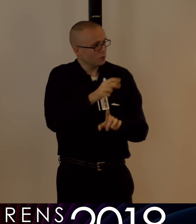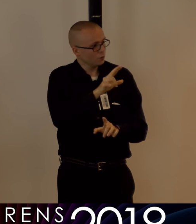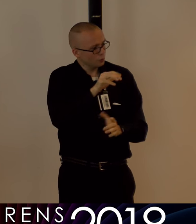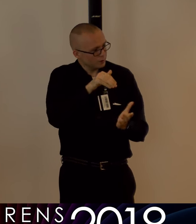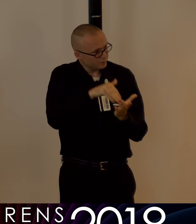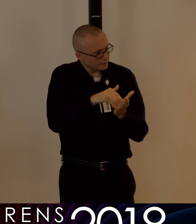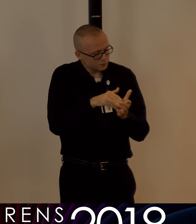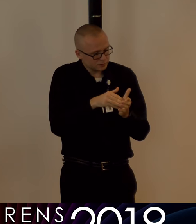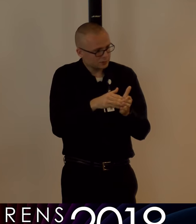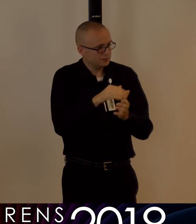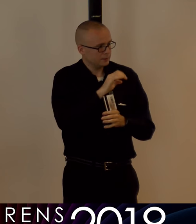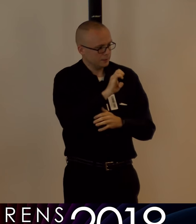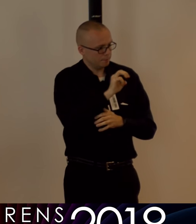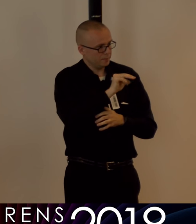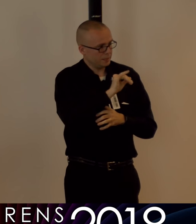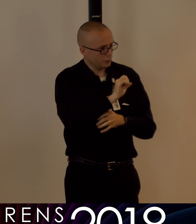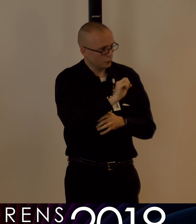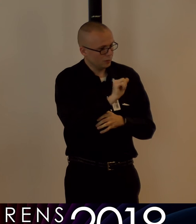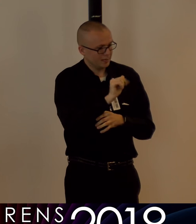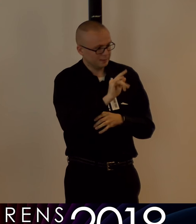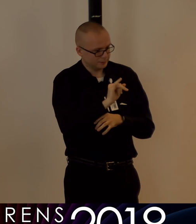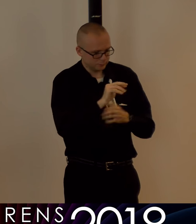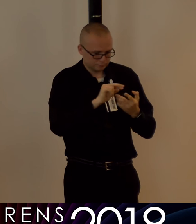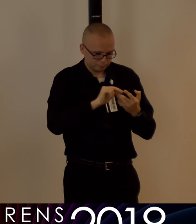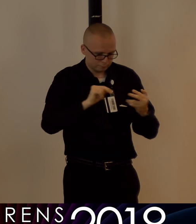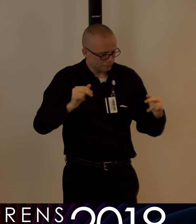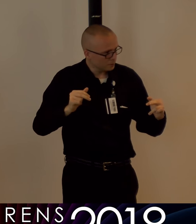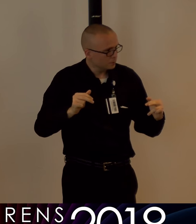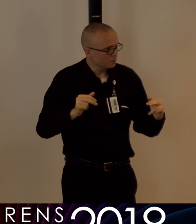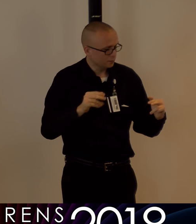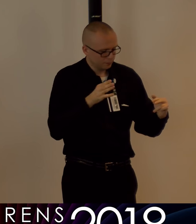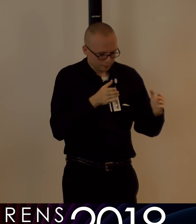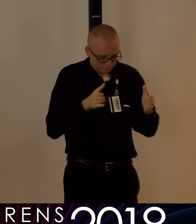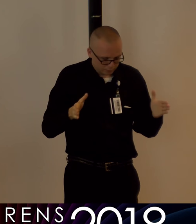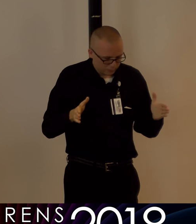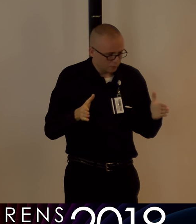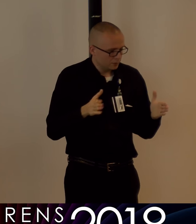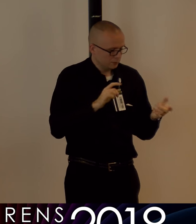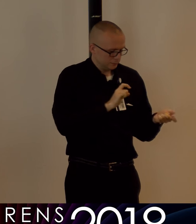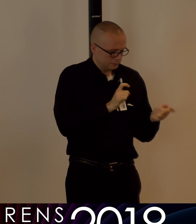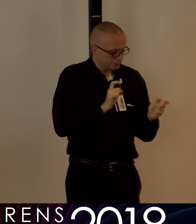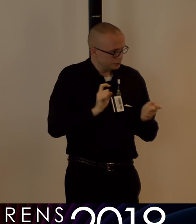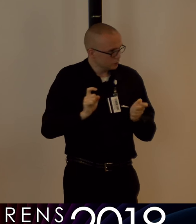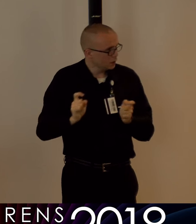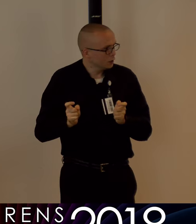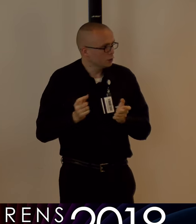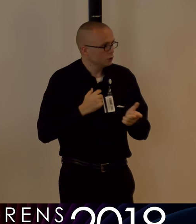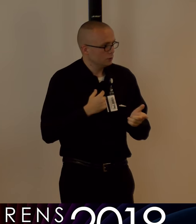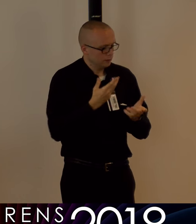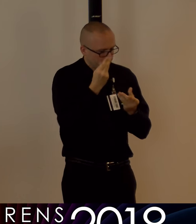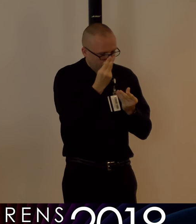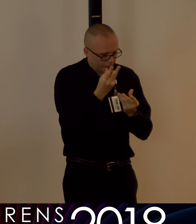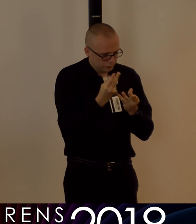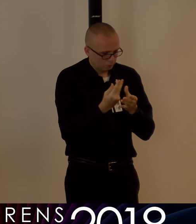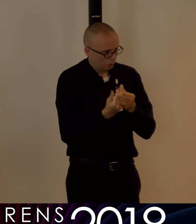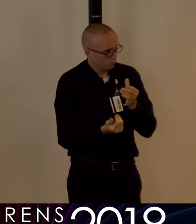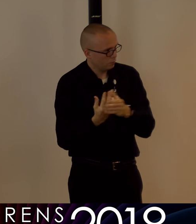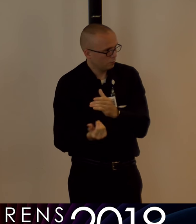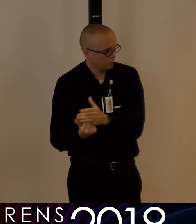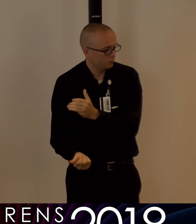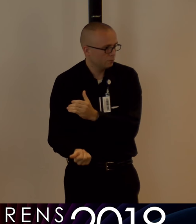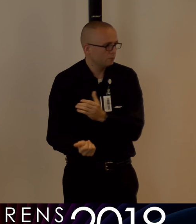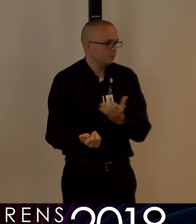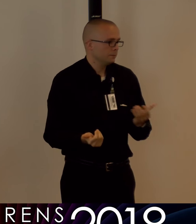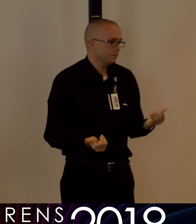acids long. So at each step in the processing from gene to protein, you lose information, if you will.